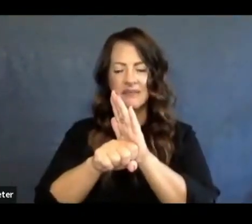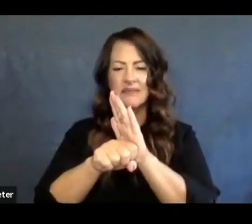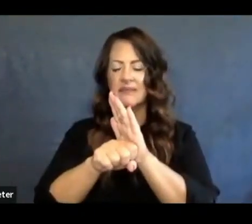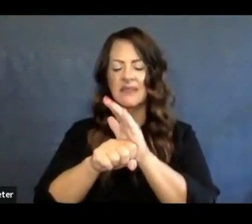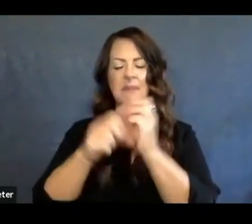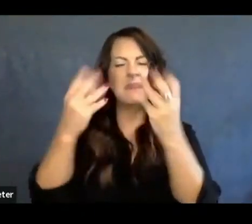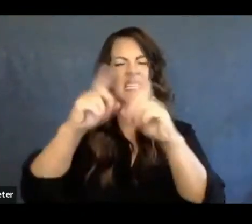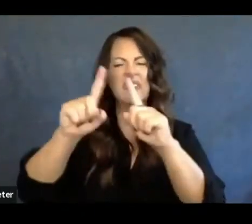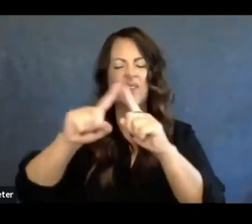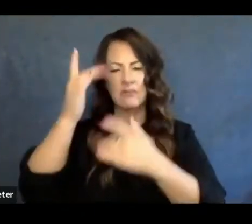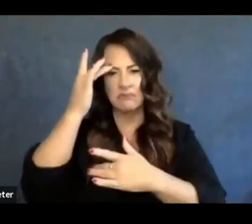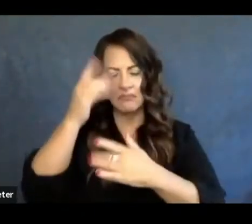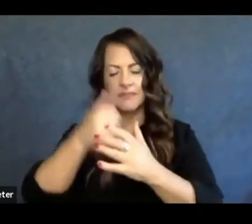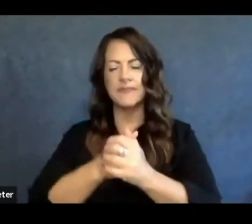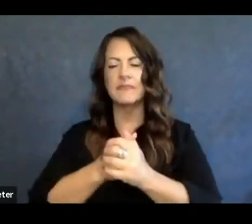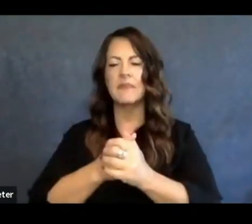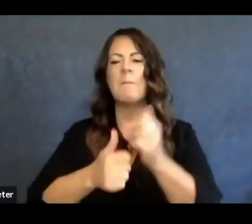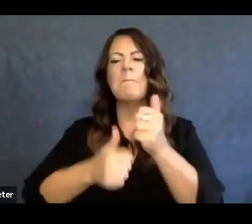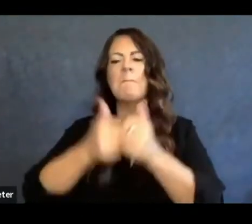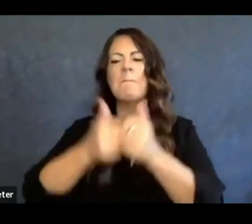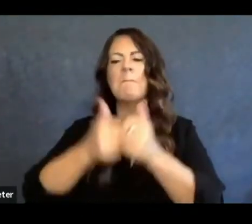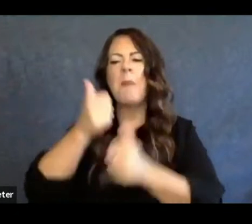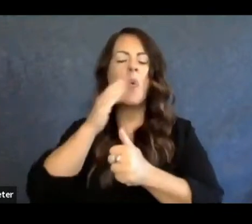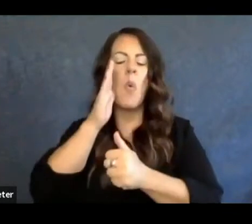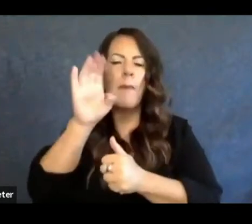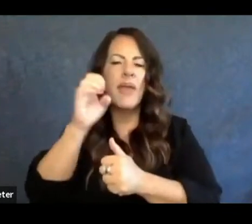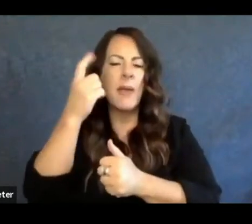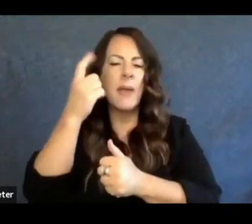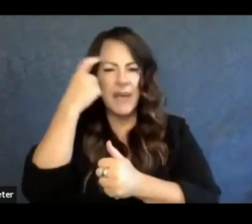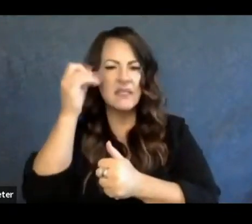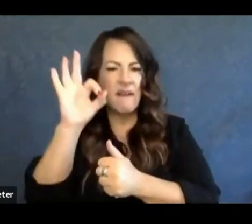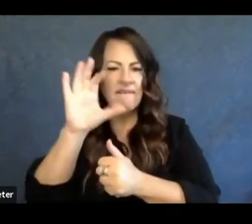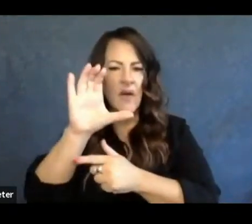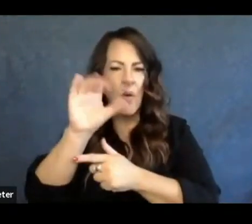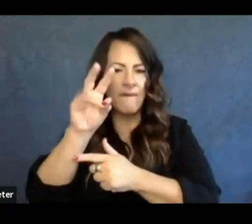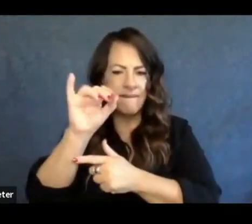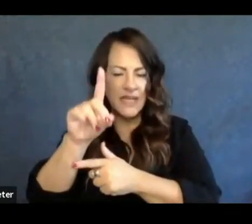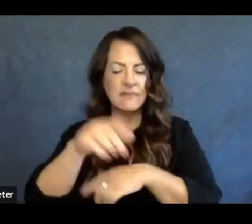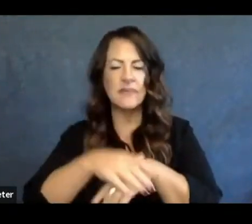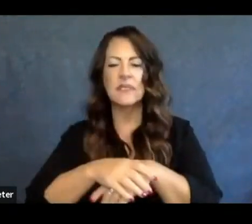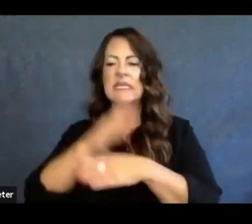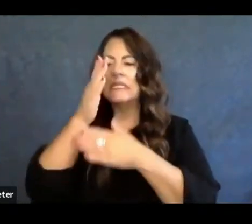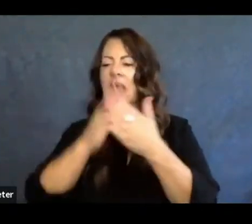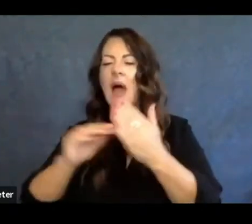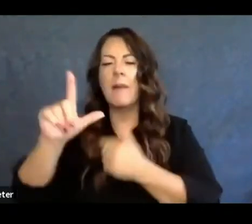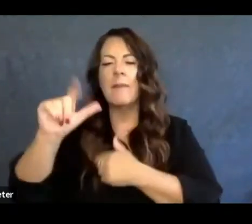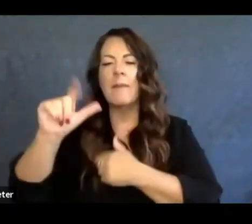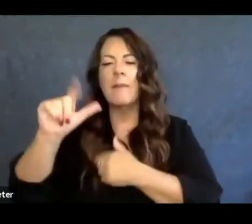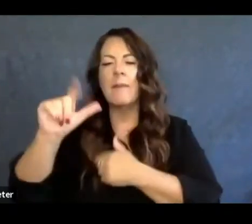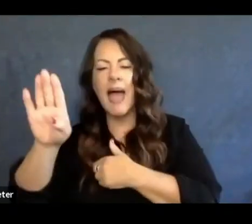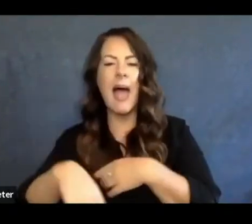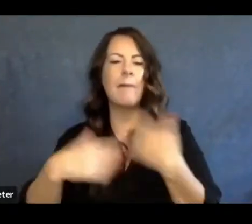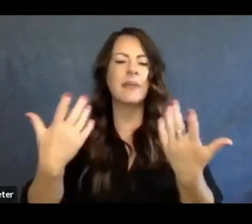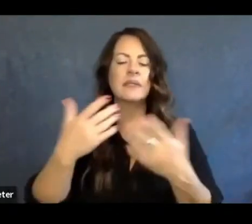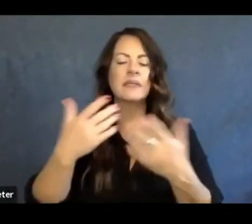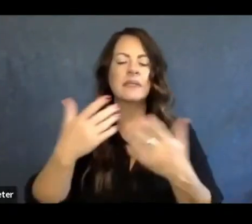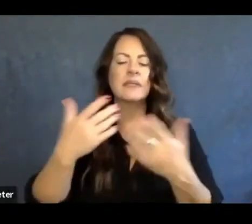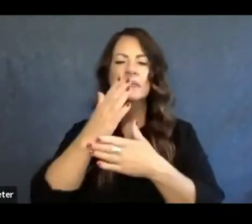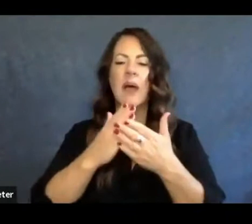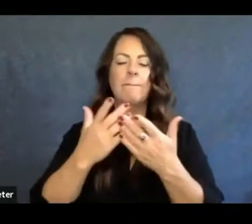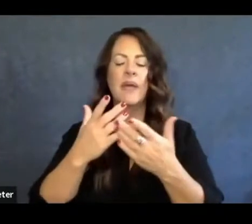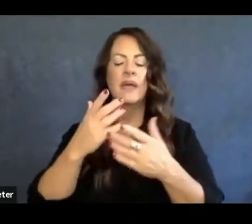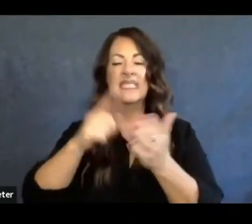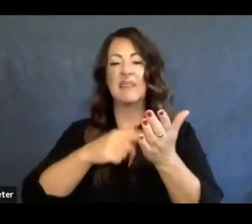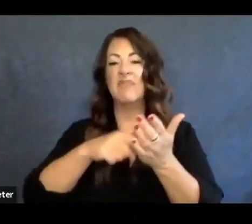for COVID-19. I'll remind you that some of those records, because labs, sometimes out of an abundance of caution, send the same